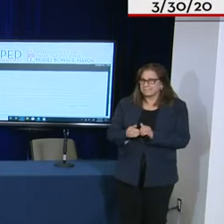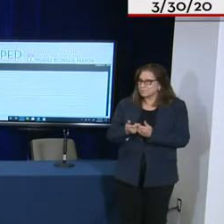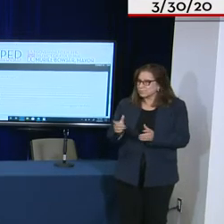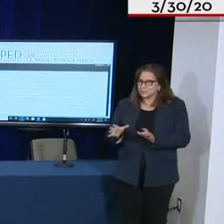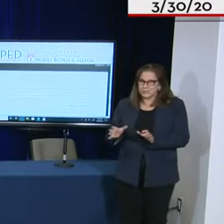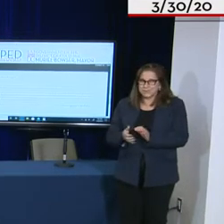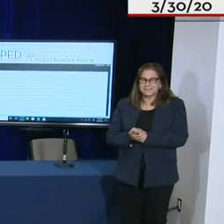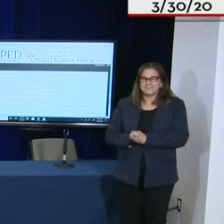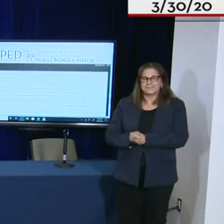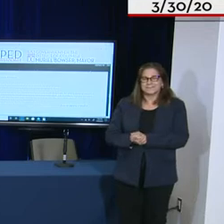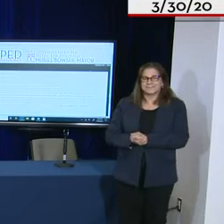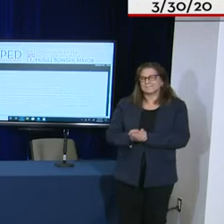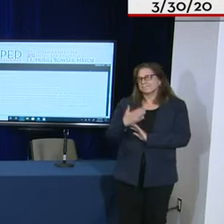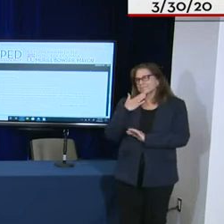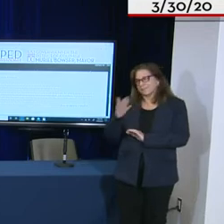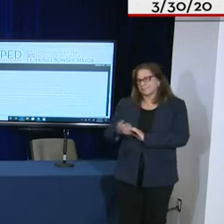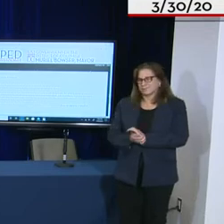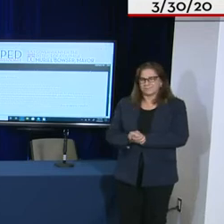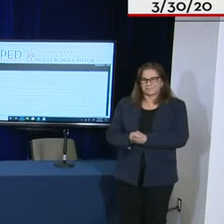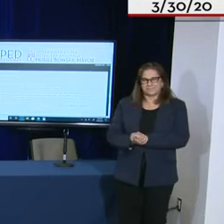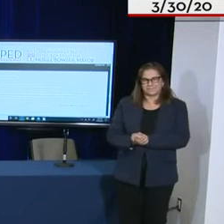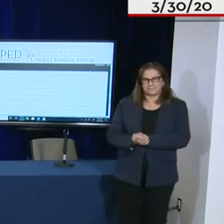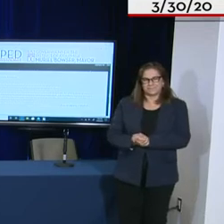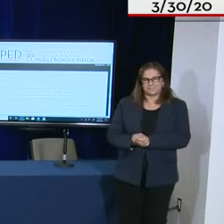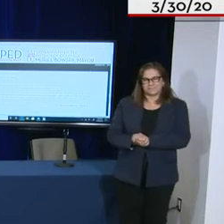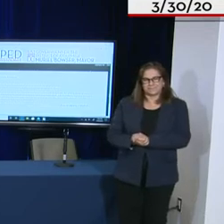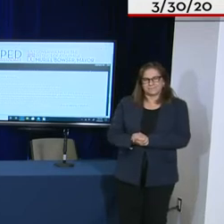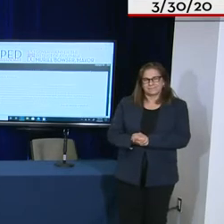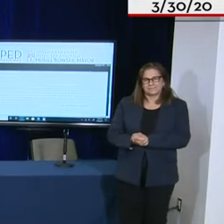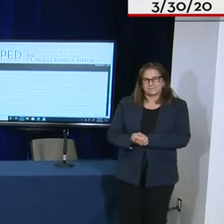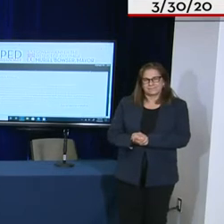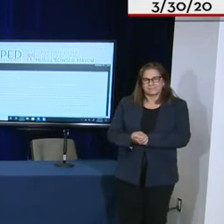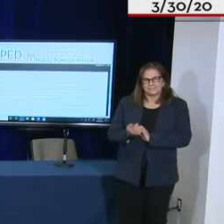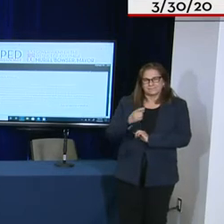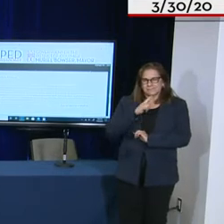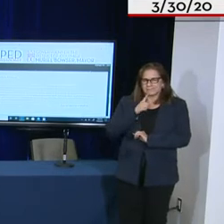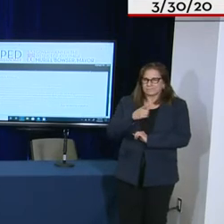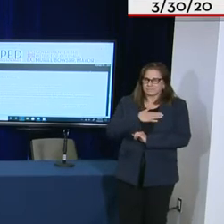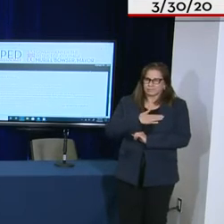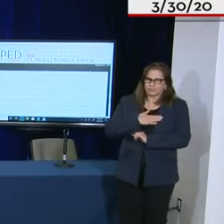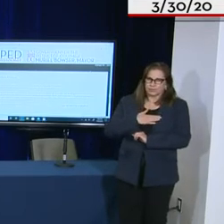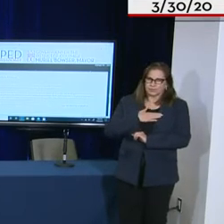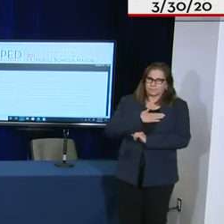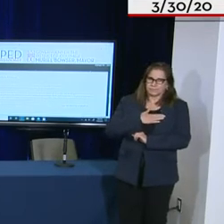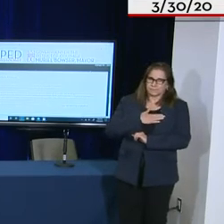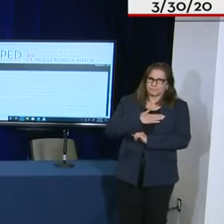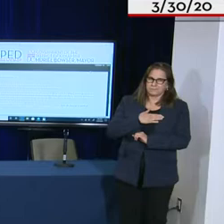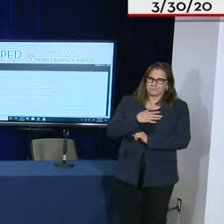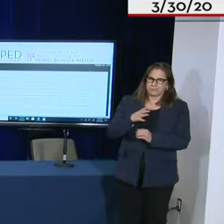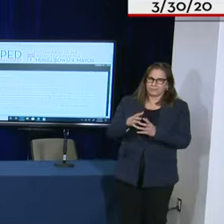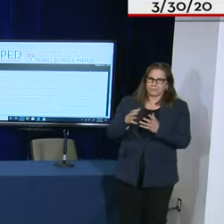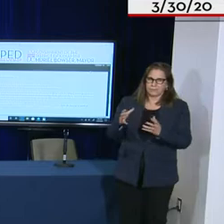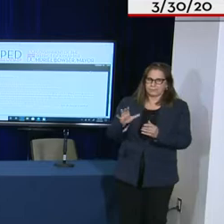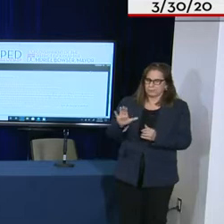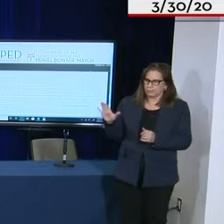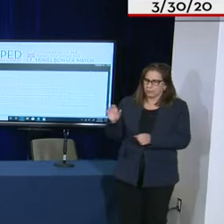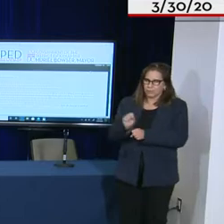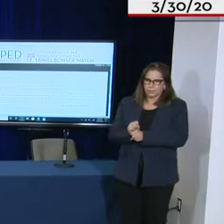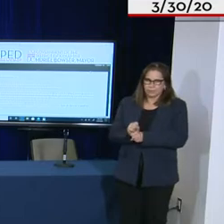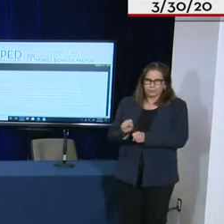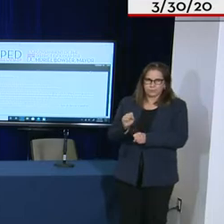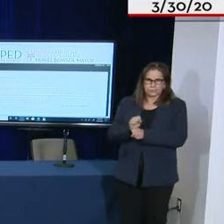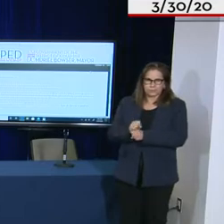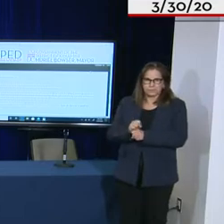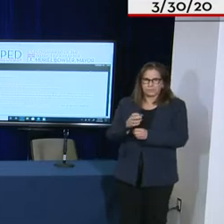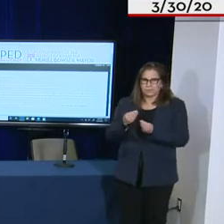Thank you. So I, want to let you know how much I appreciate your work and experience with providing support